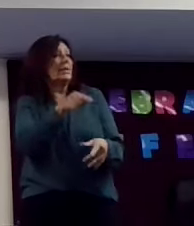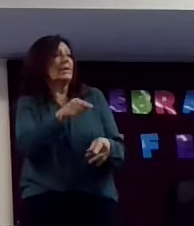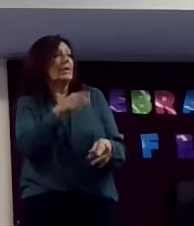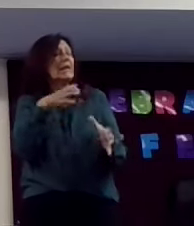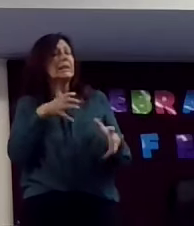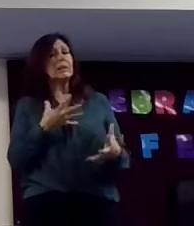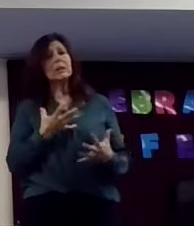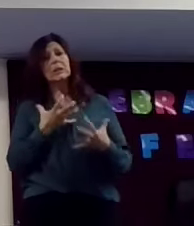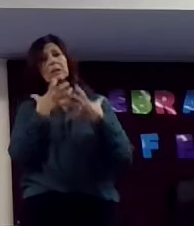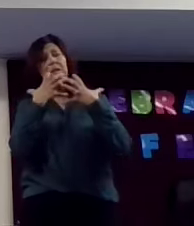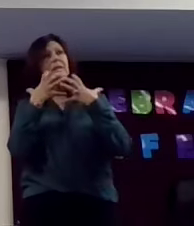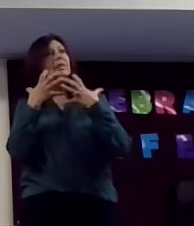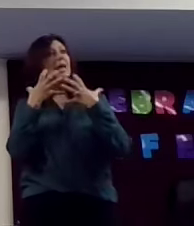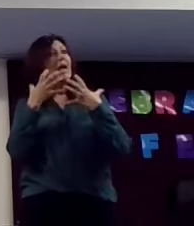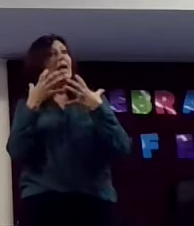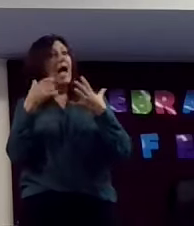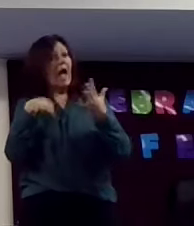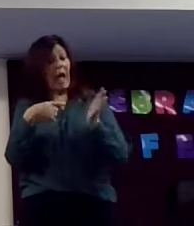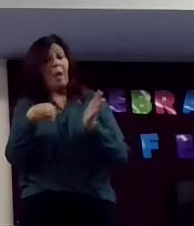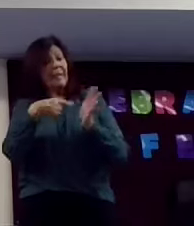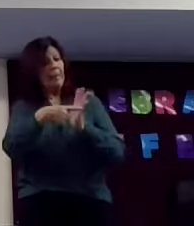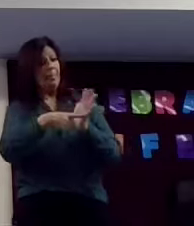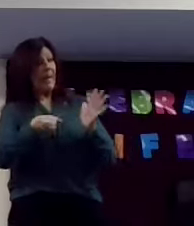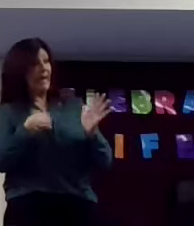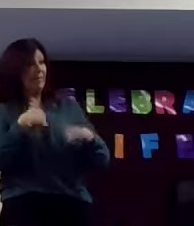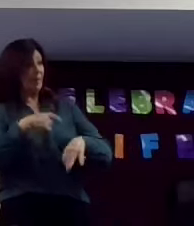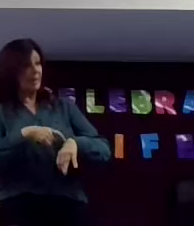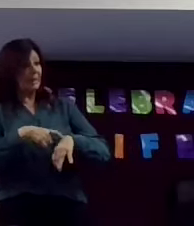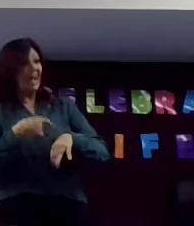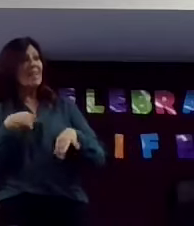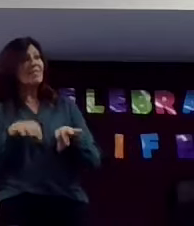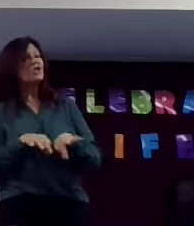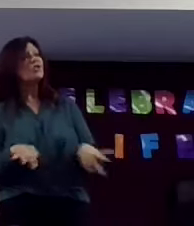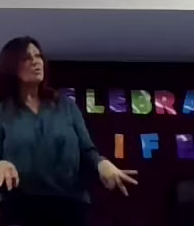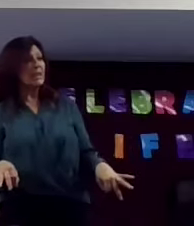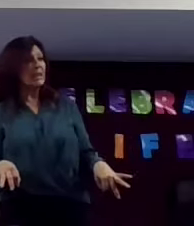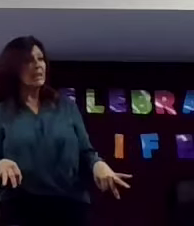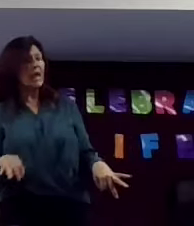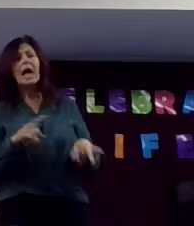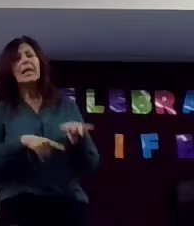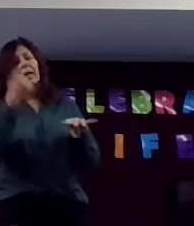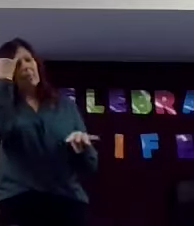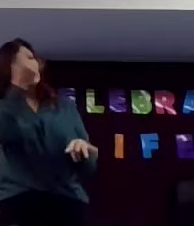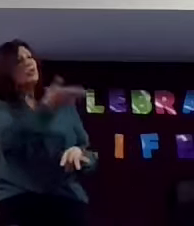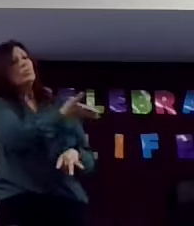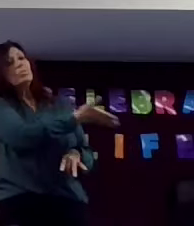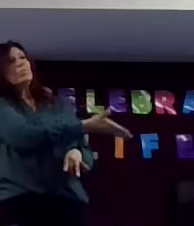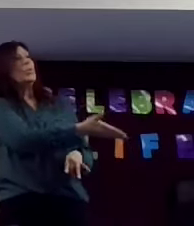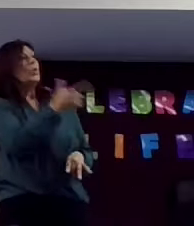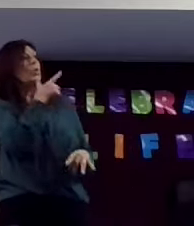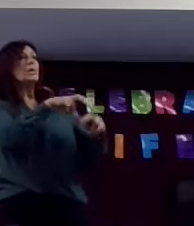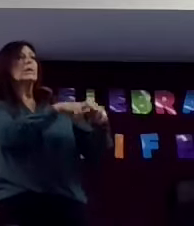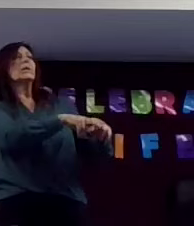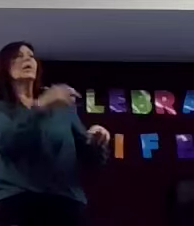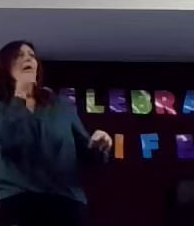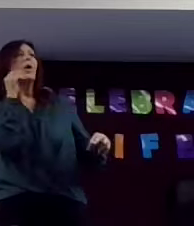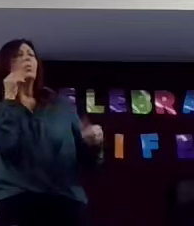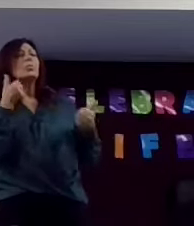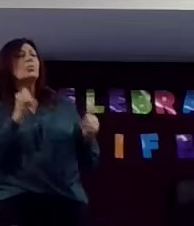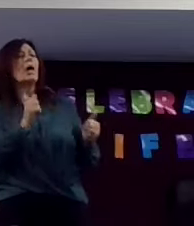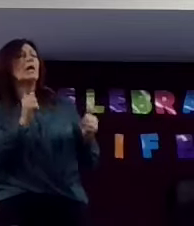so aggravated, and I'm like, I'm getting paid for my time and I have a degree. I can't imagine what those folks who are sitting at home at their